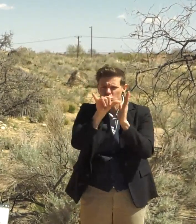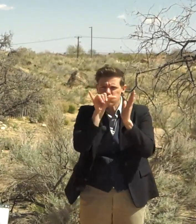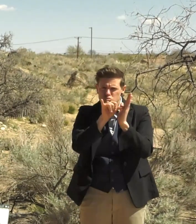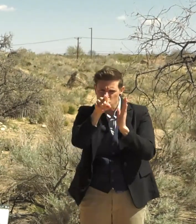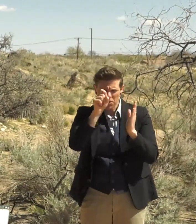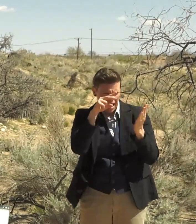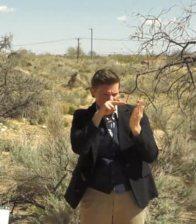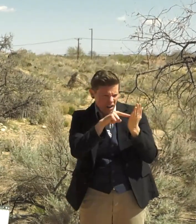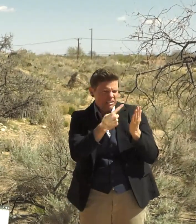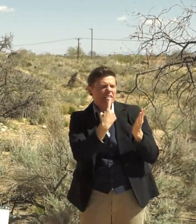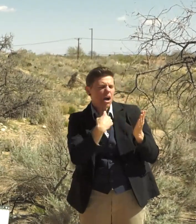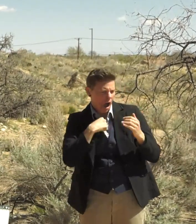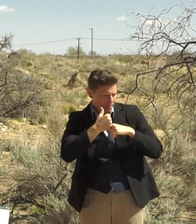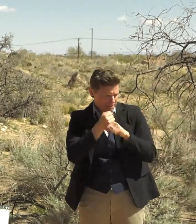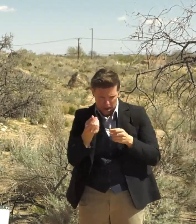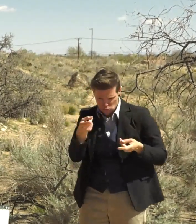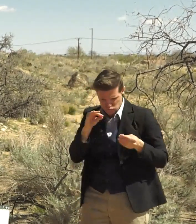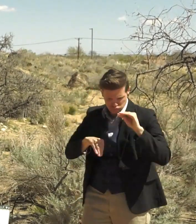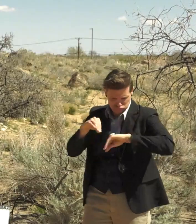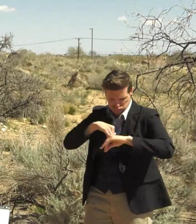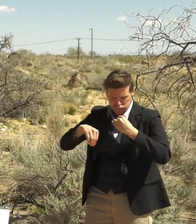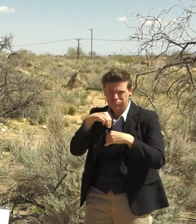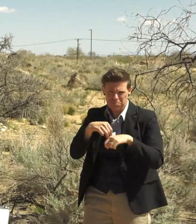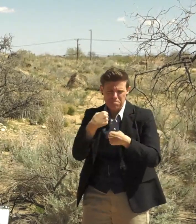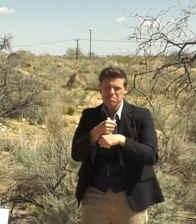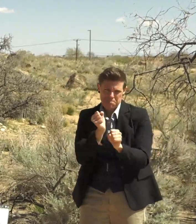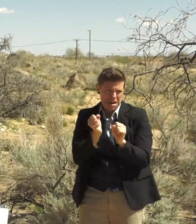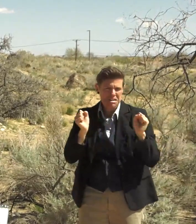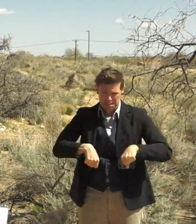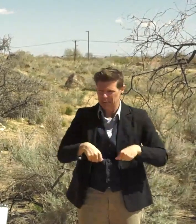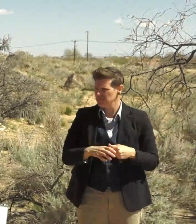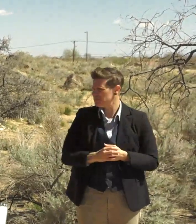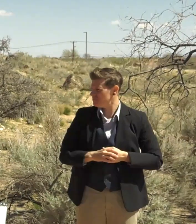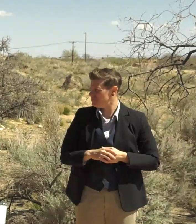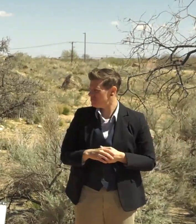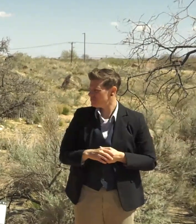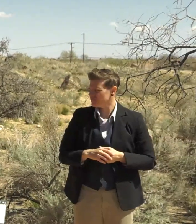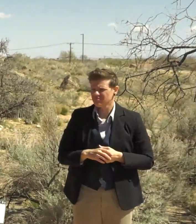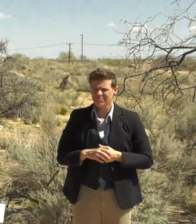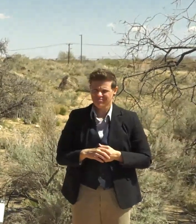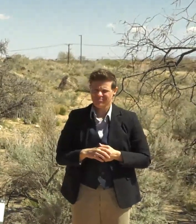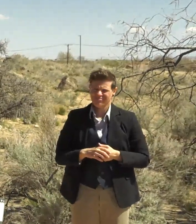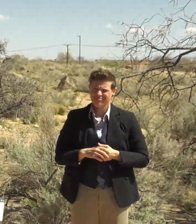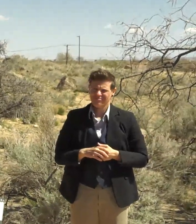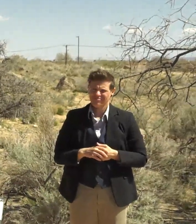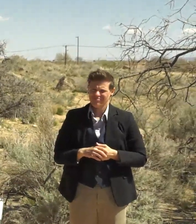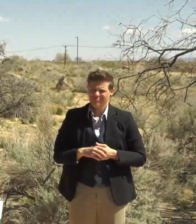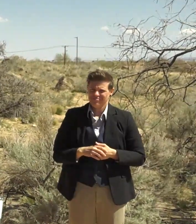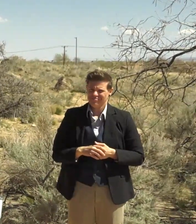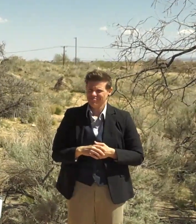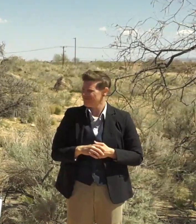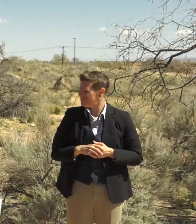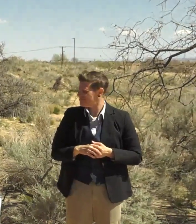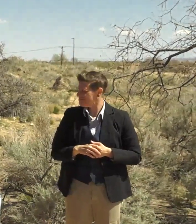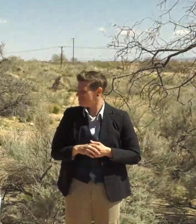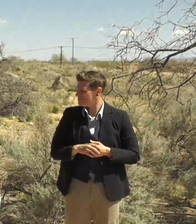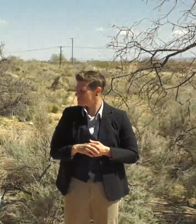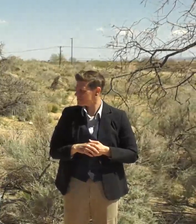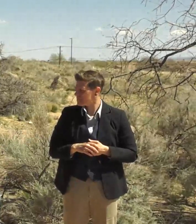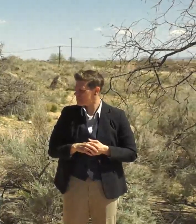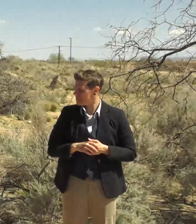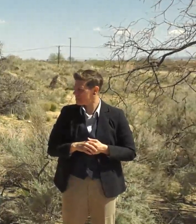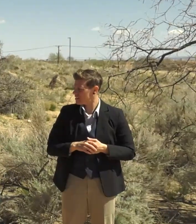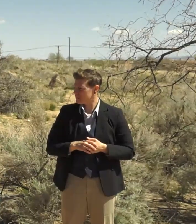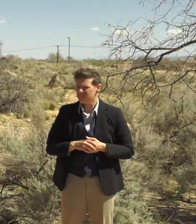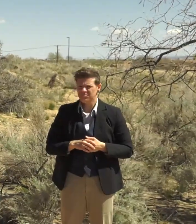available. And then just one other sort of version of the same type of thing. This is schmog. People have probably seen these. They wear them in the Middle